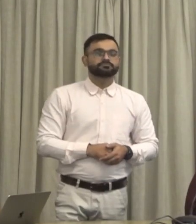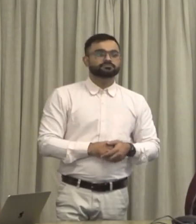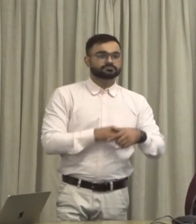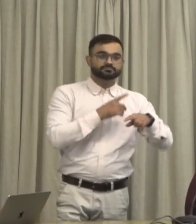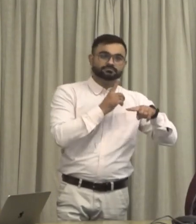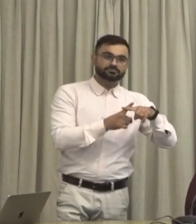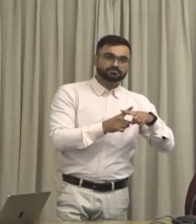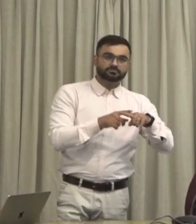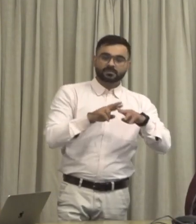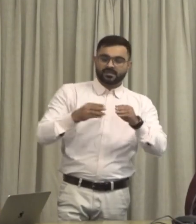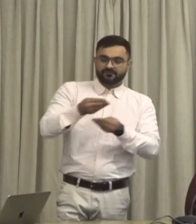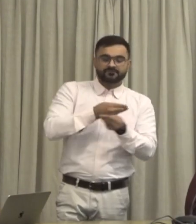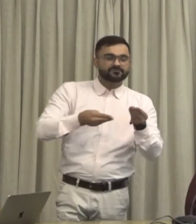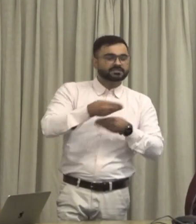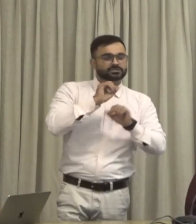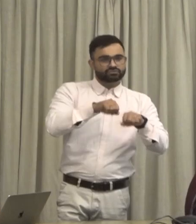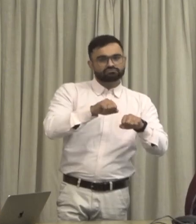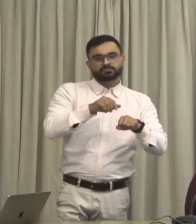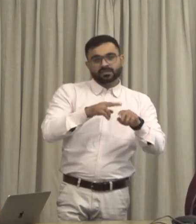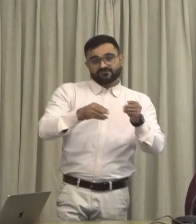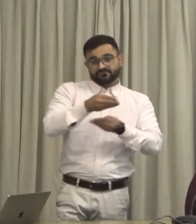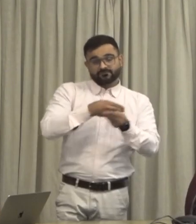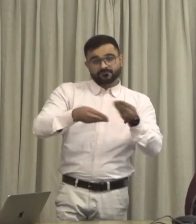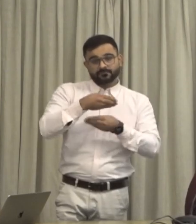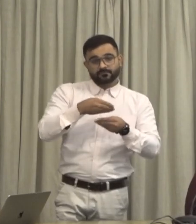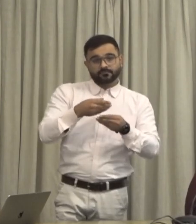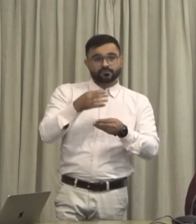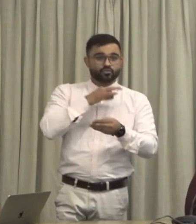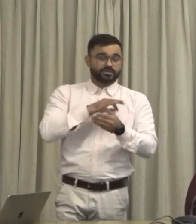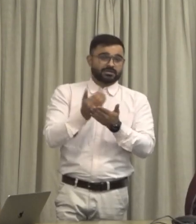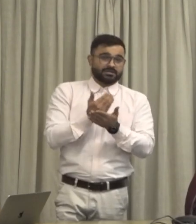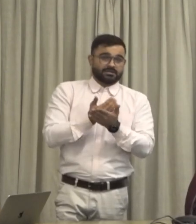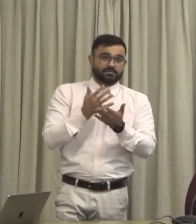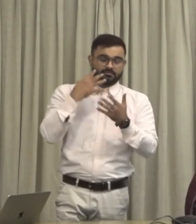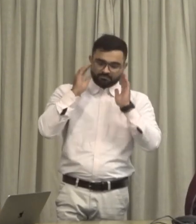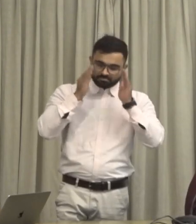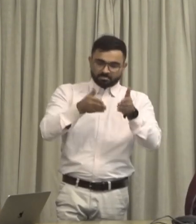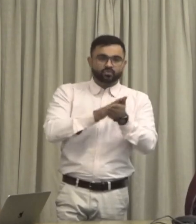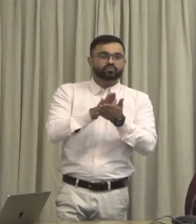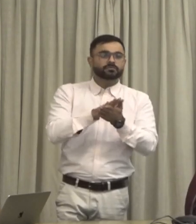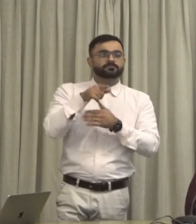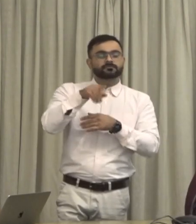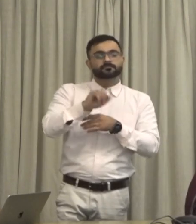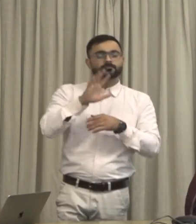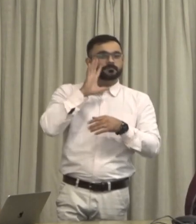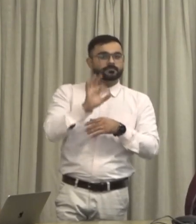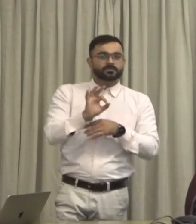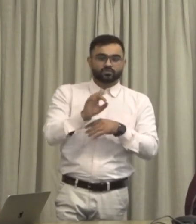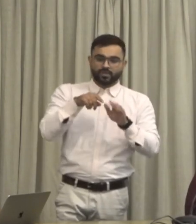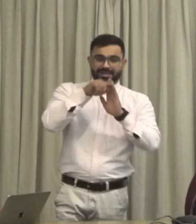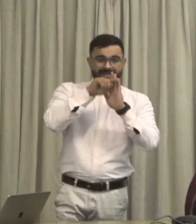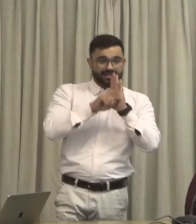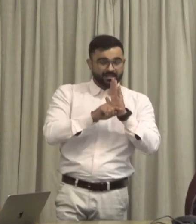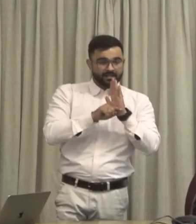and the finances, of course. But finances are not the main focus here. The main focus is the ethics